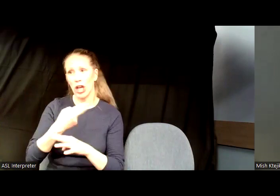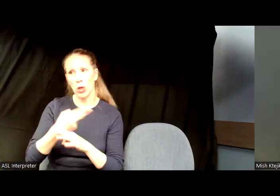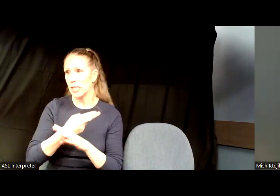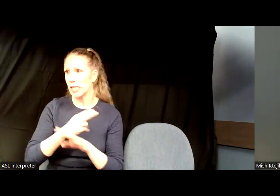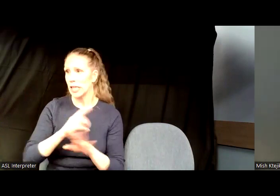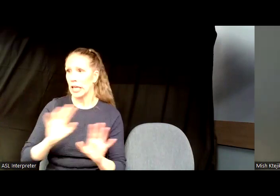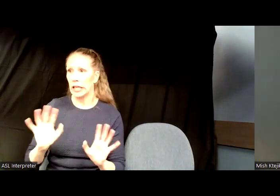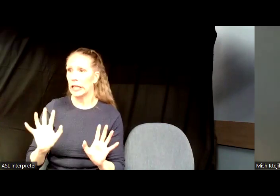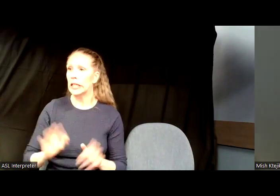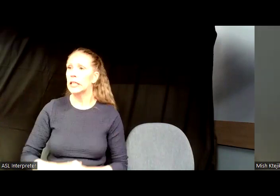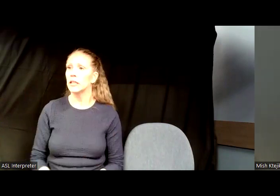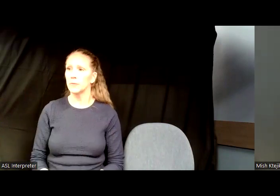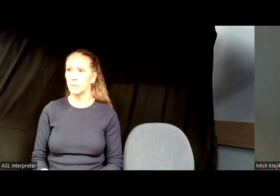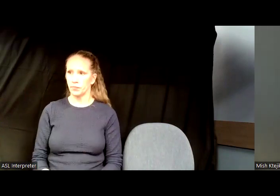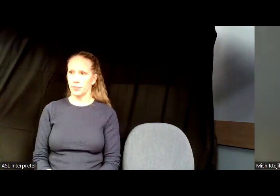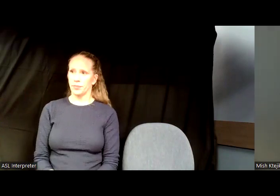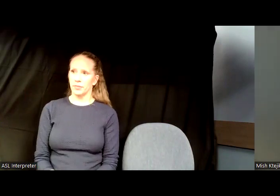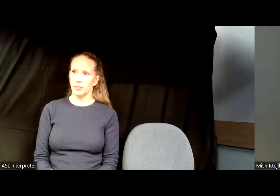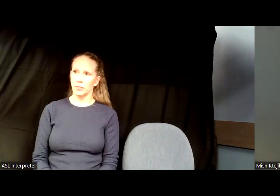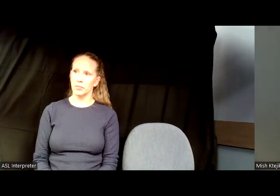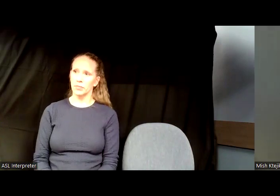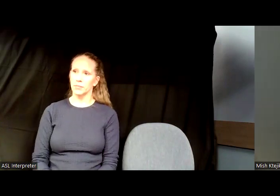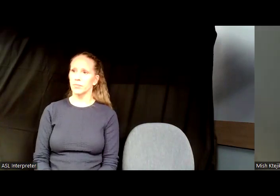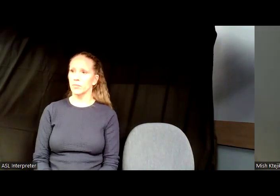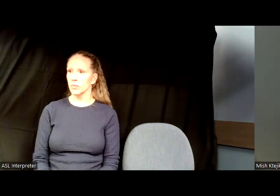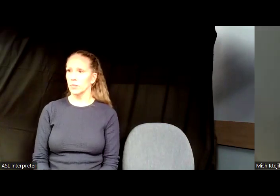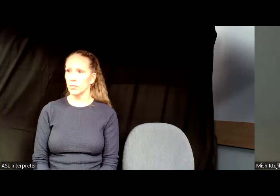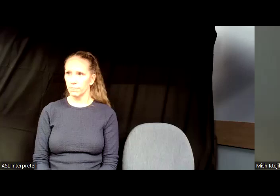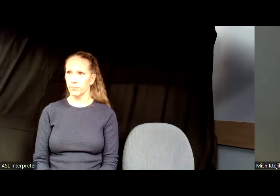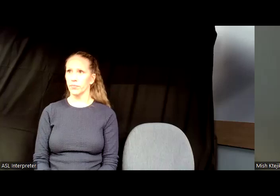Yeah, I'm using the PDF, yes, sorry about that.